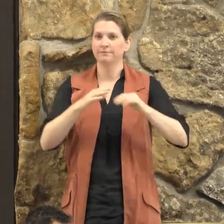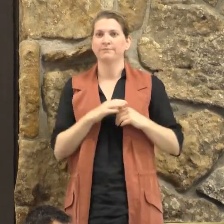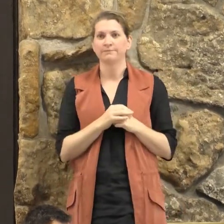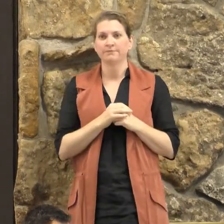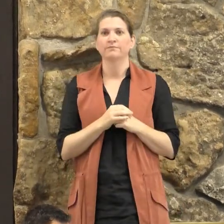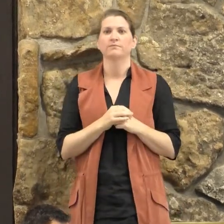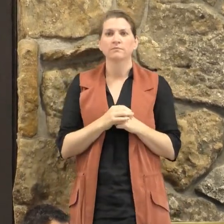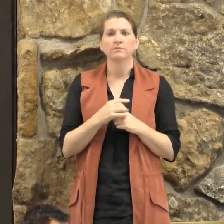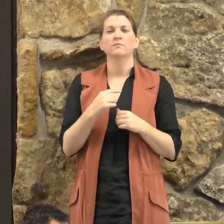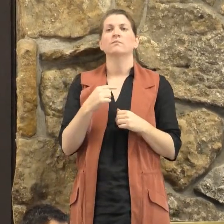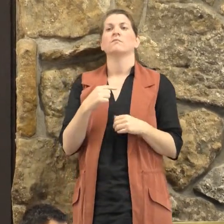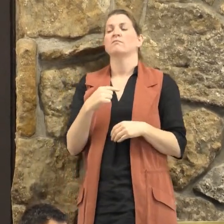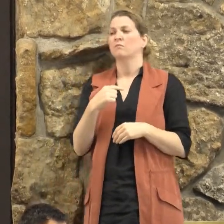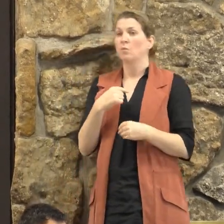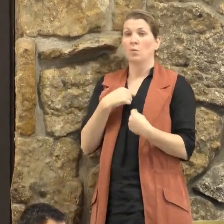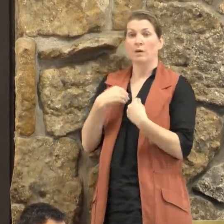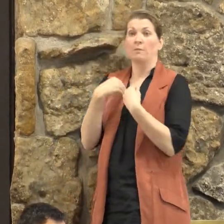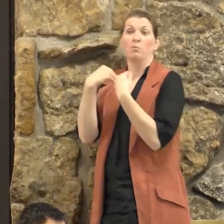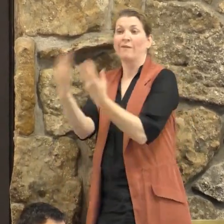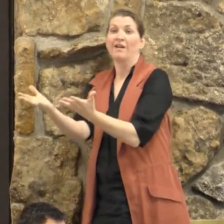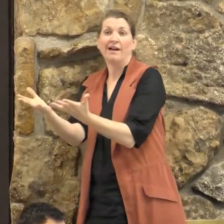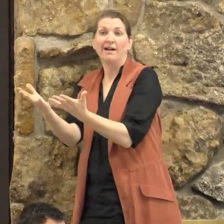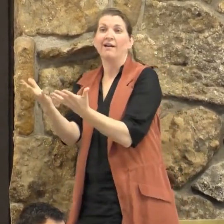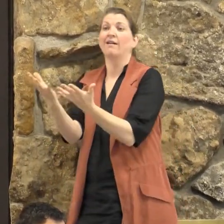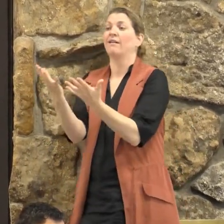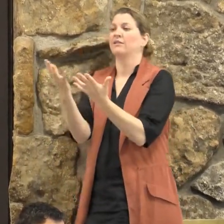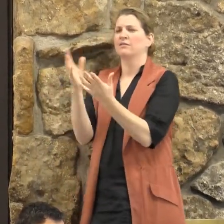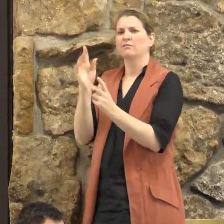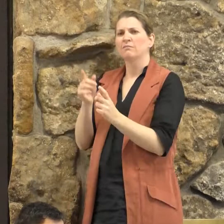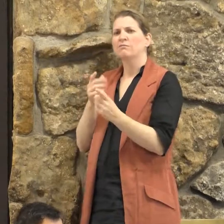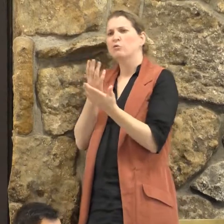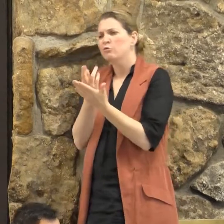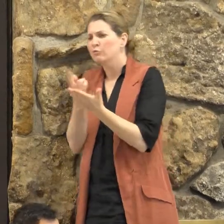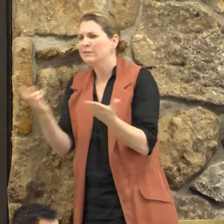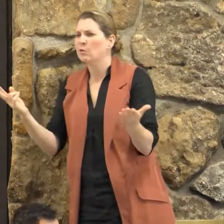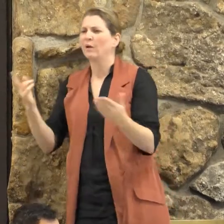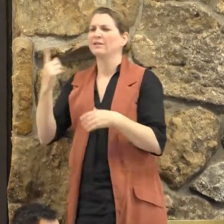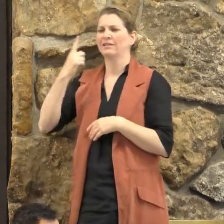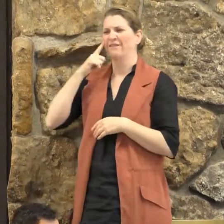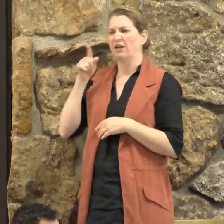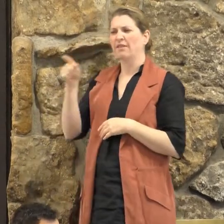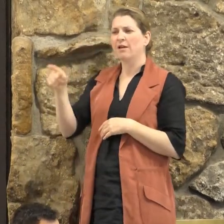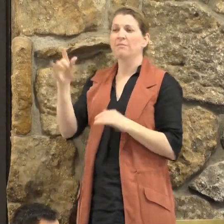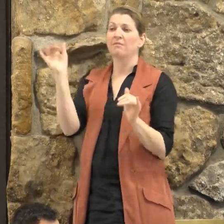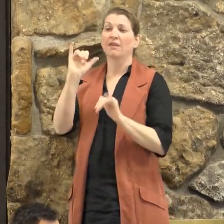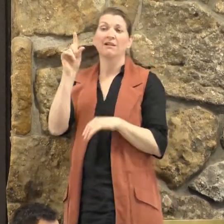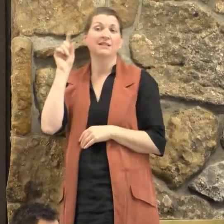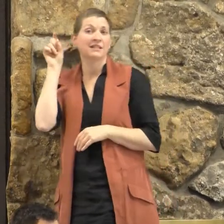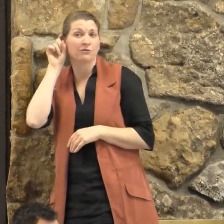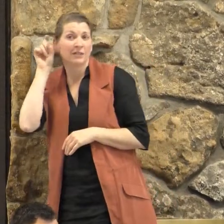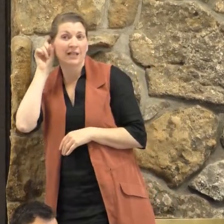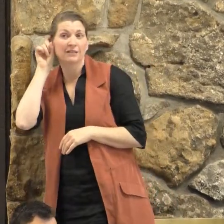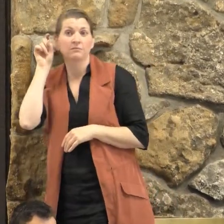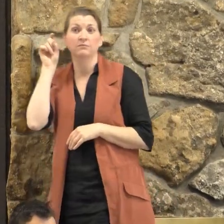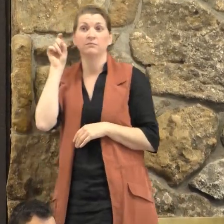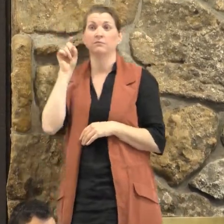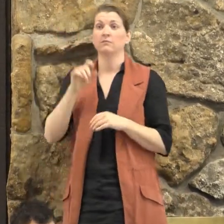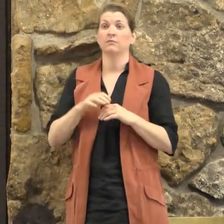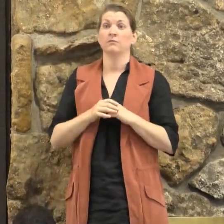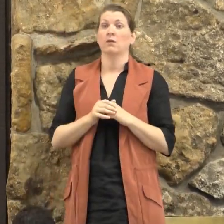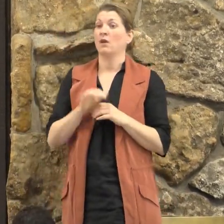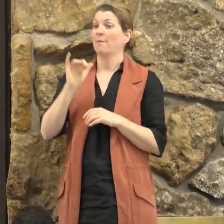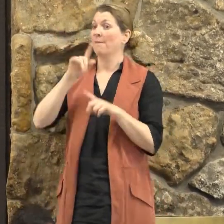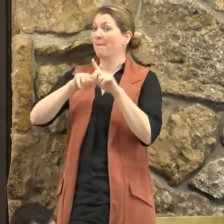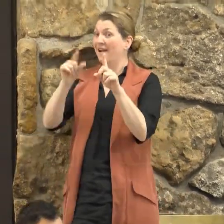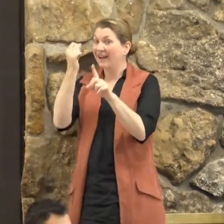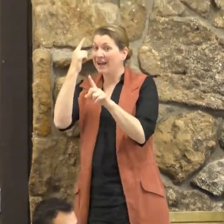hearing. We hearing aids is a different story altogether because that is so expensive. There is something